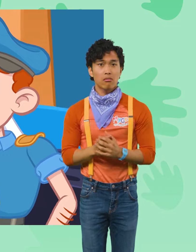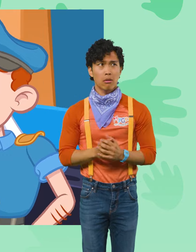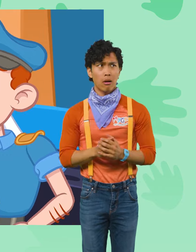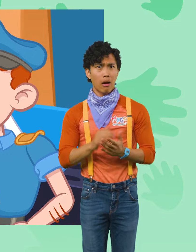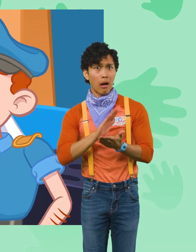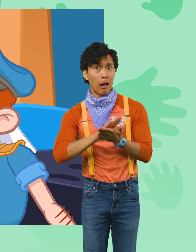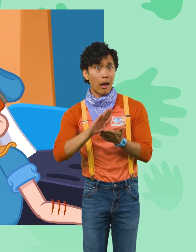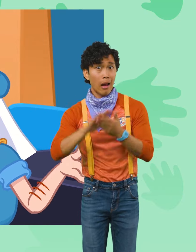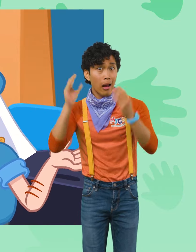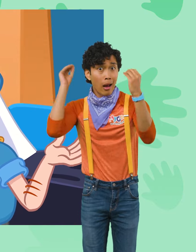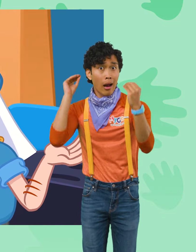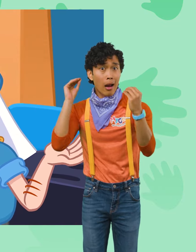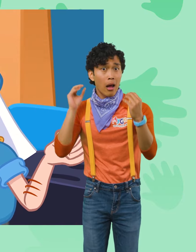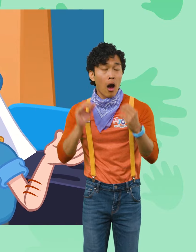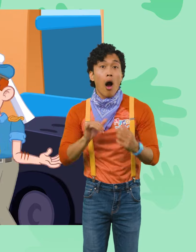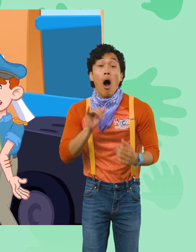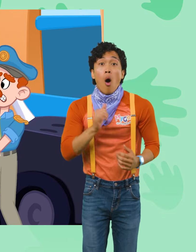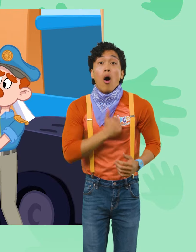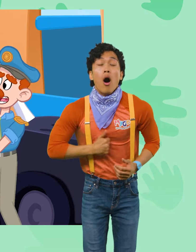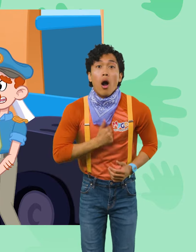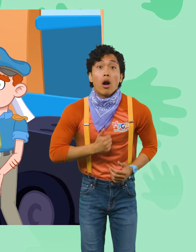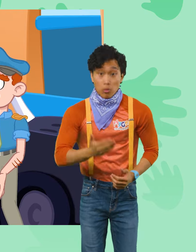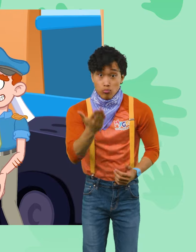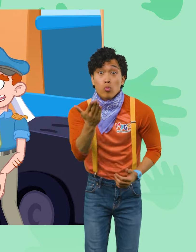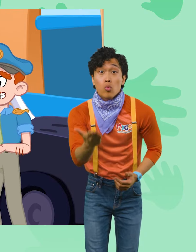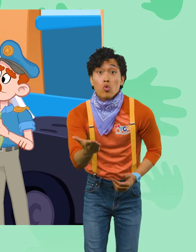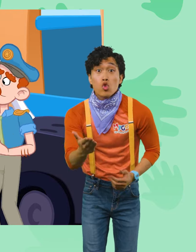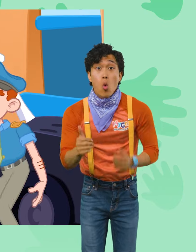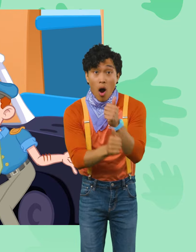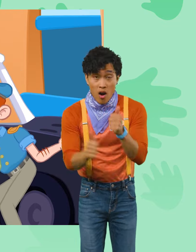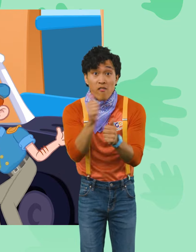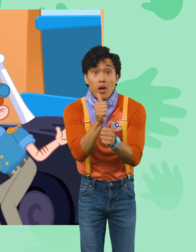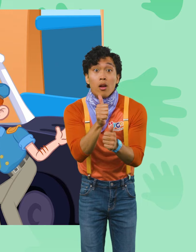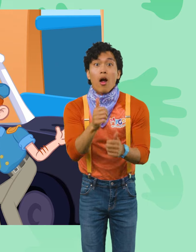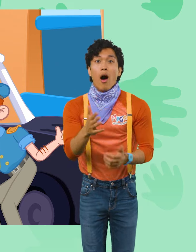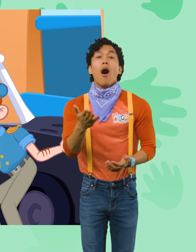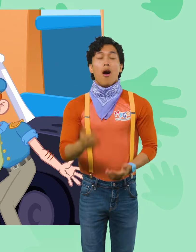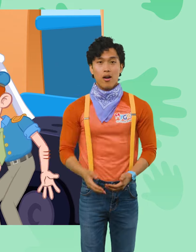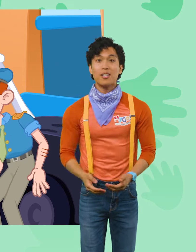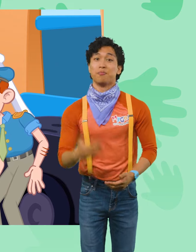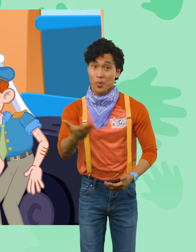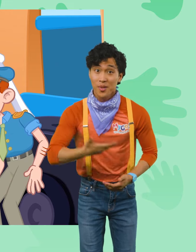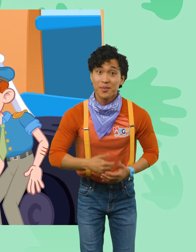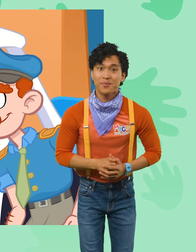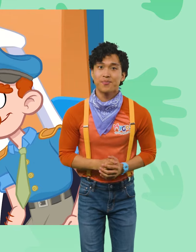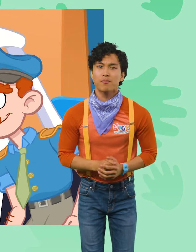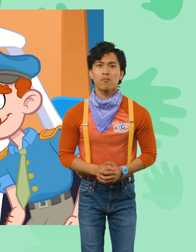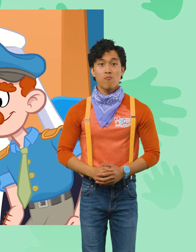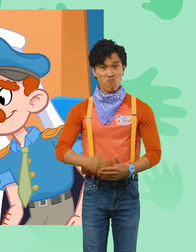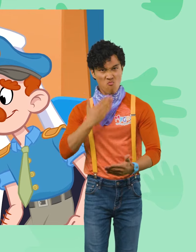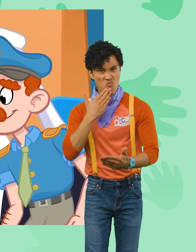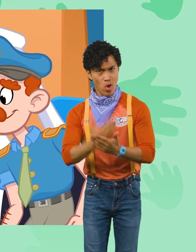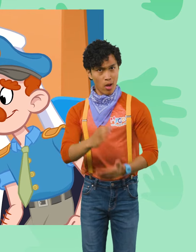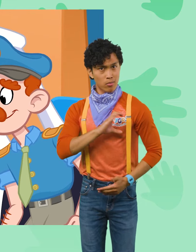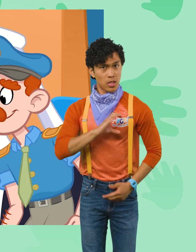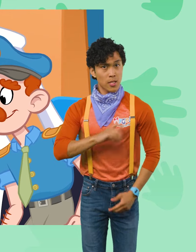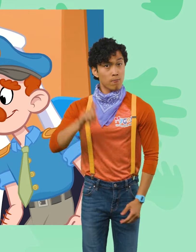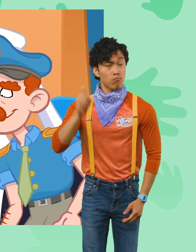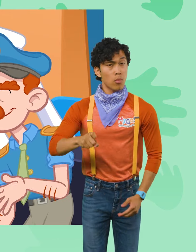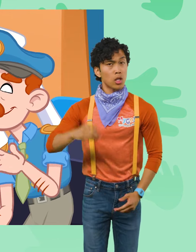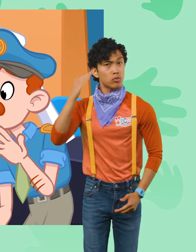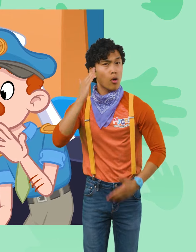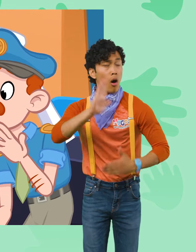hat? Sorry, you must be the commissioners. Welcome. A good police officer